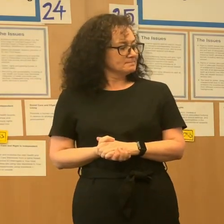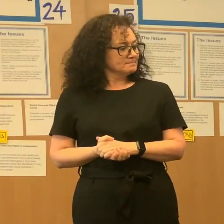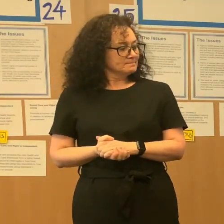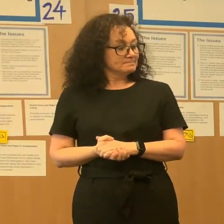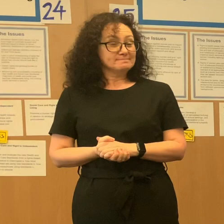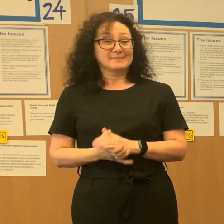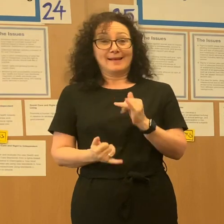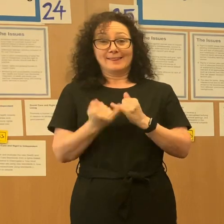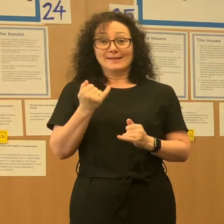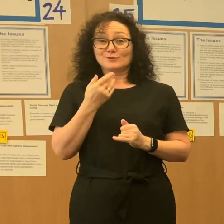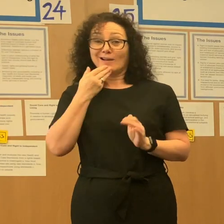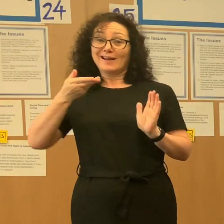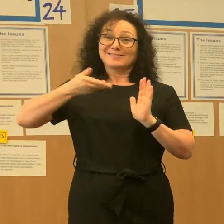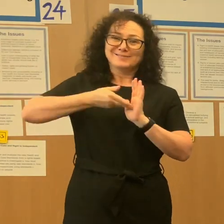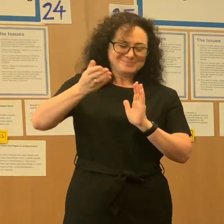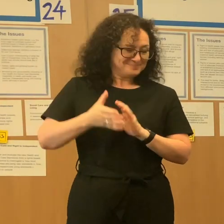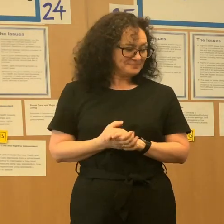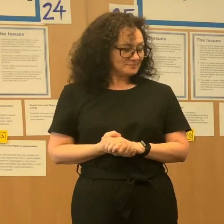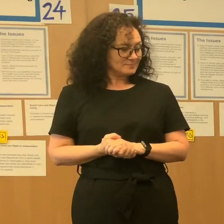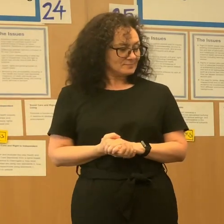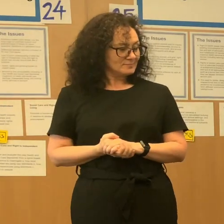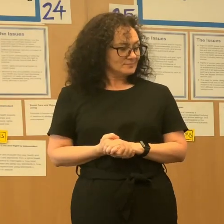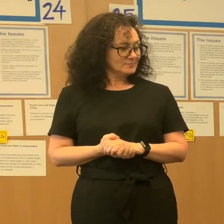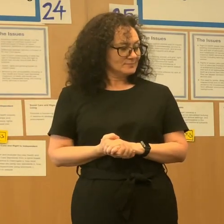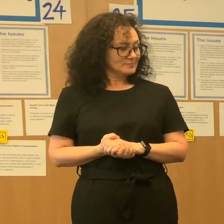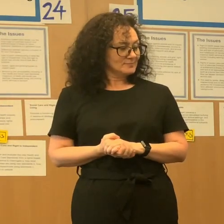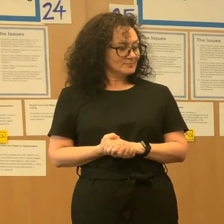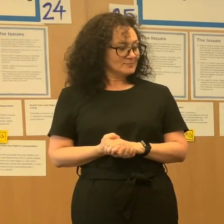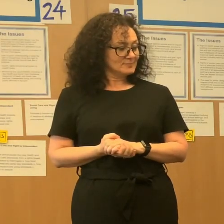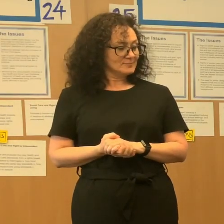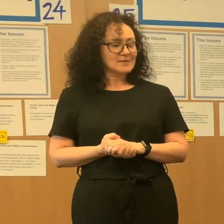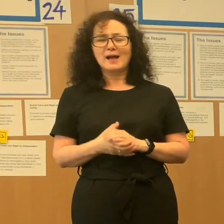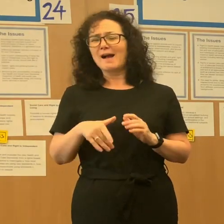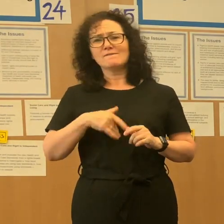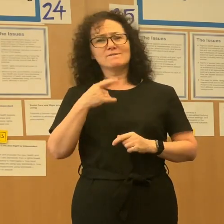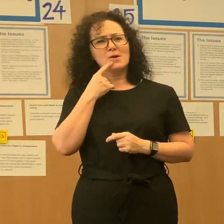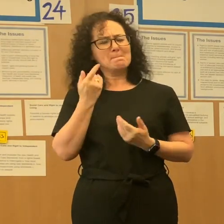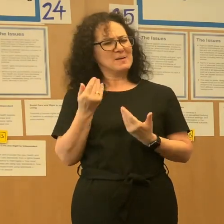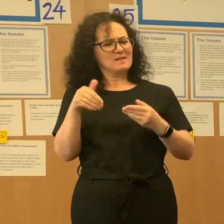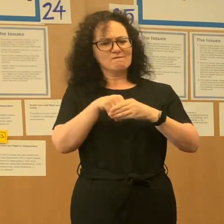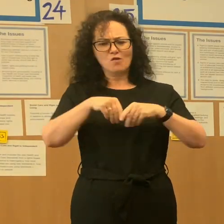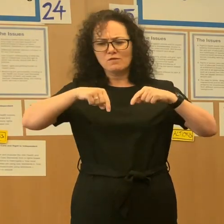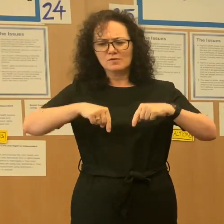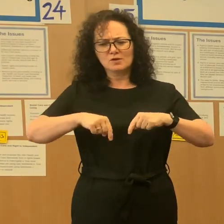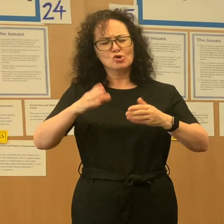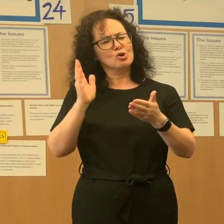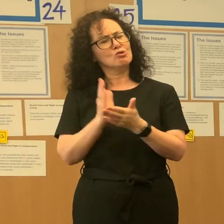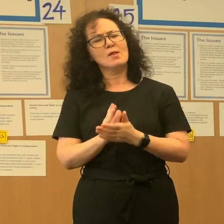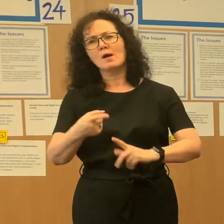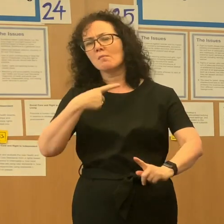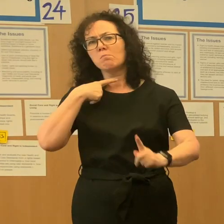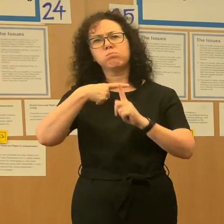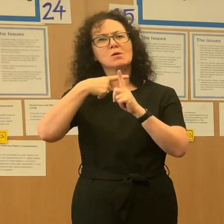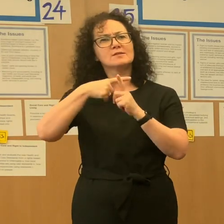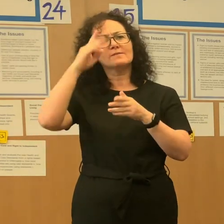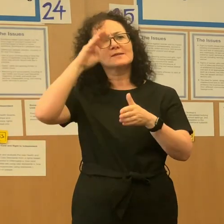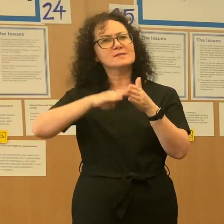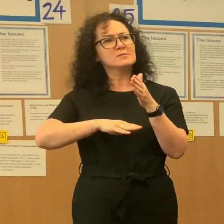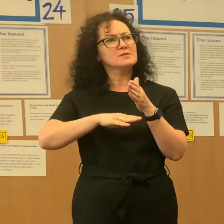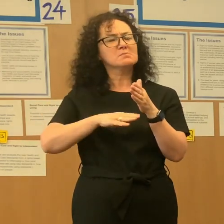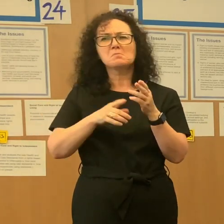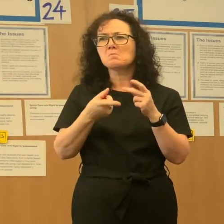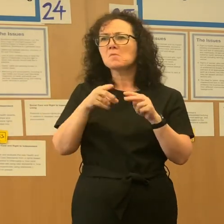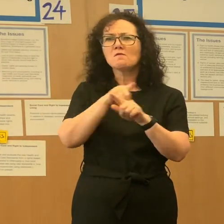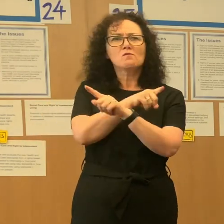And finally, I found my involvement in SNAP to be a hugely positive experience, and we encourage anyone who thinks that they have something